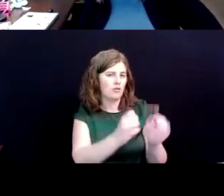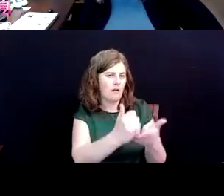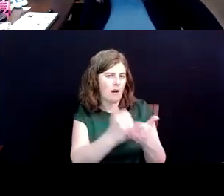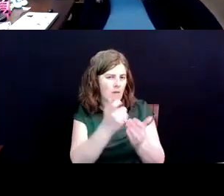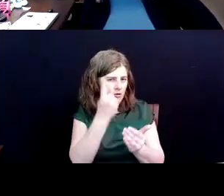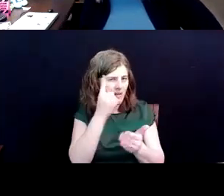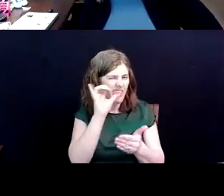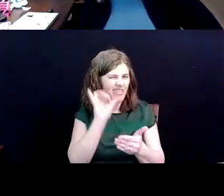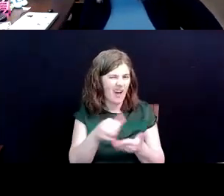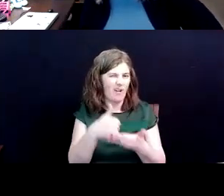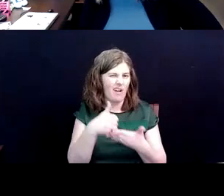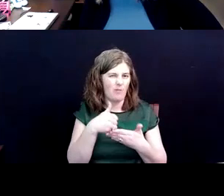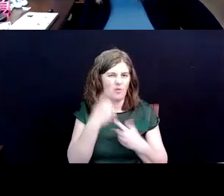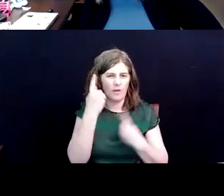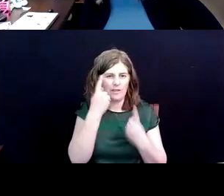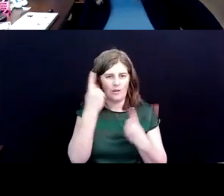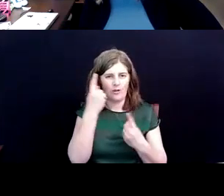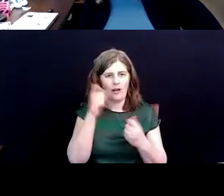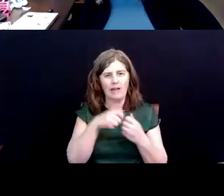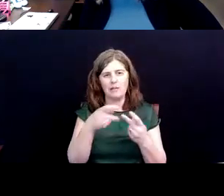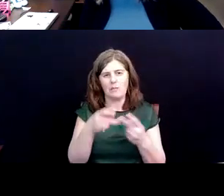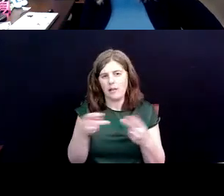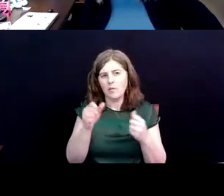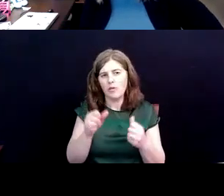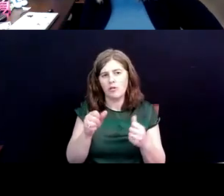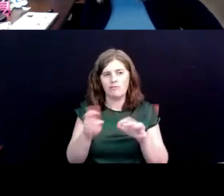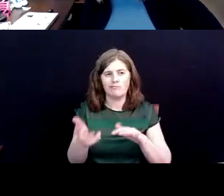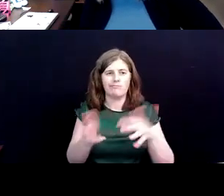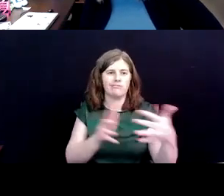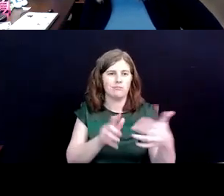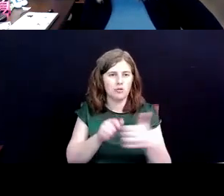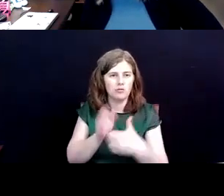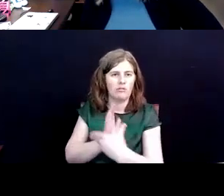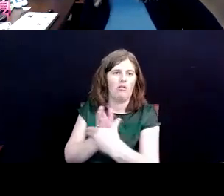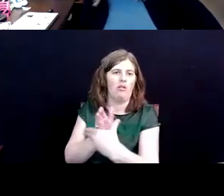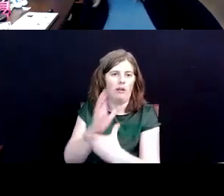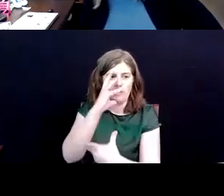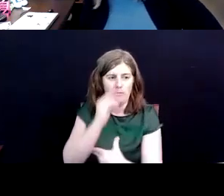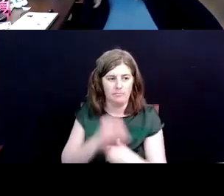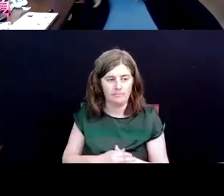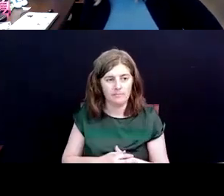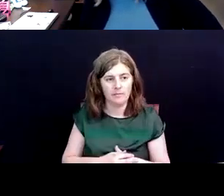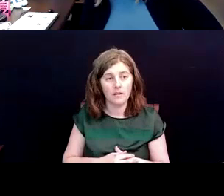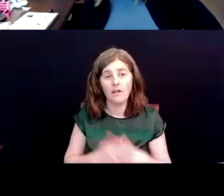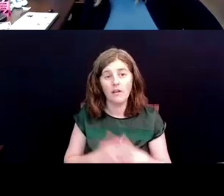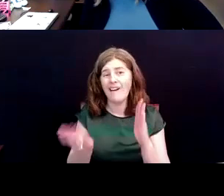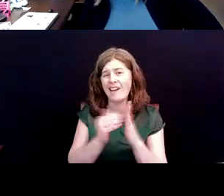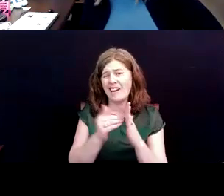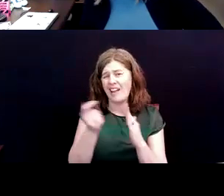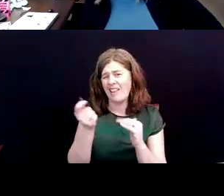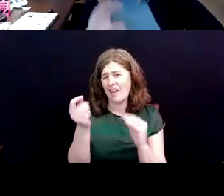something to consider as a place that could be interruptive to that child's sleep. Okay. So again, just kind of a little bit